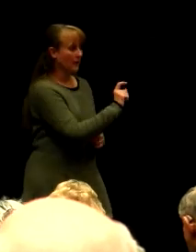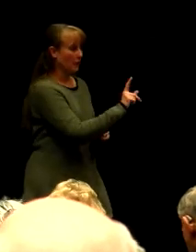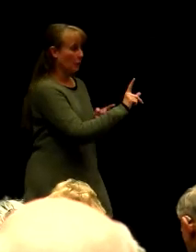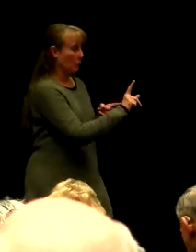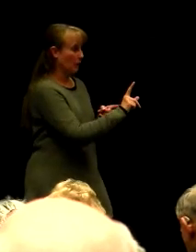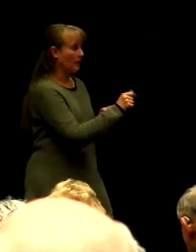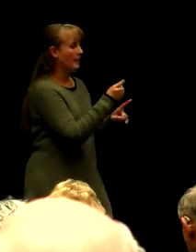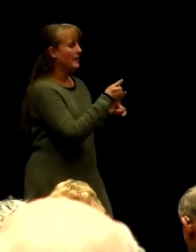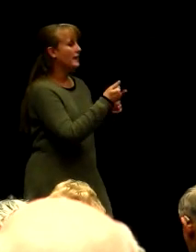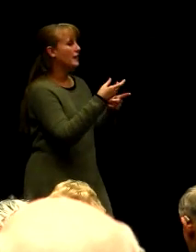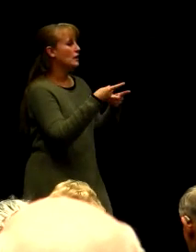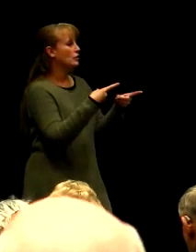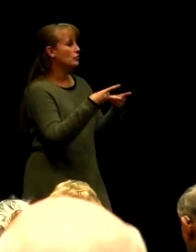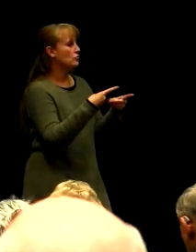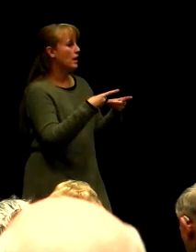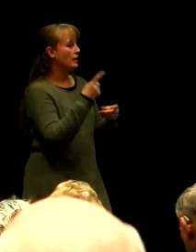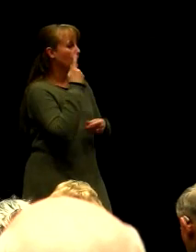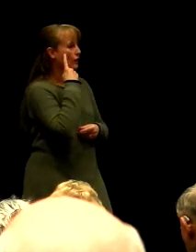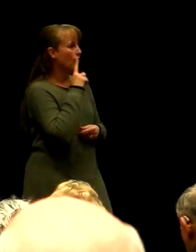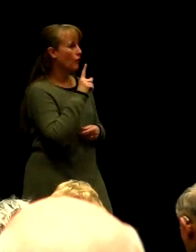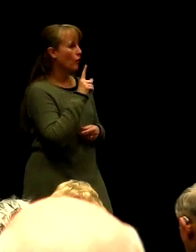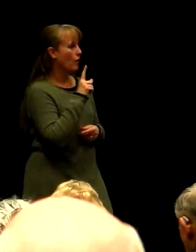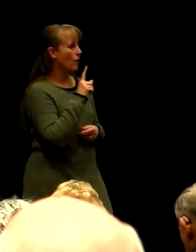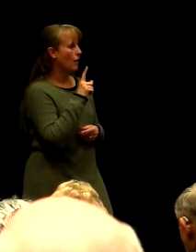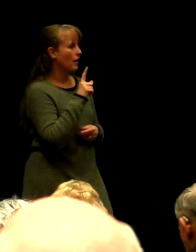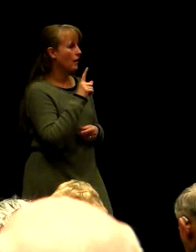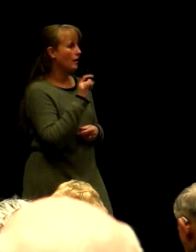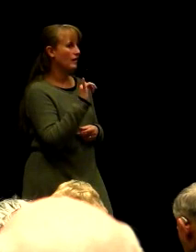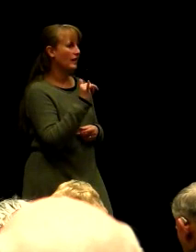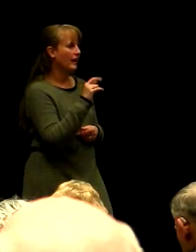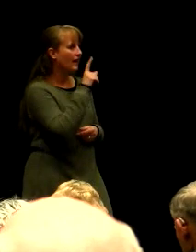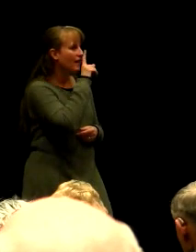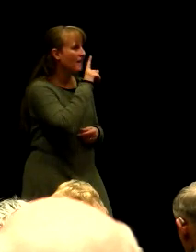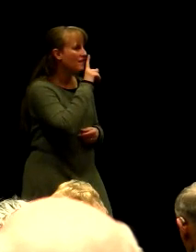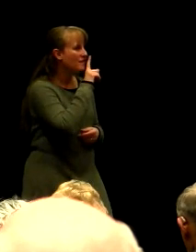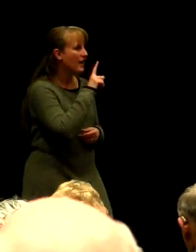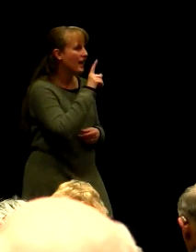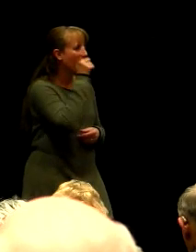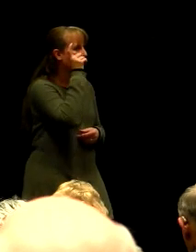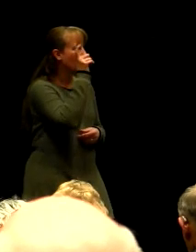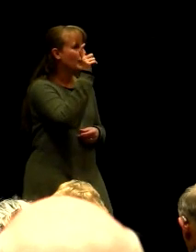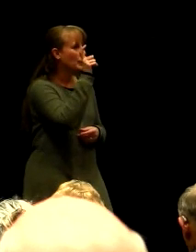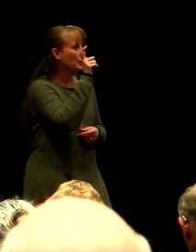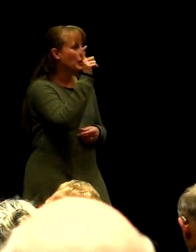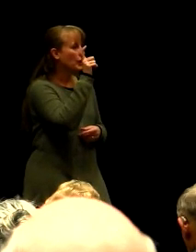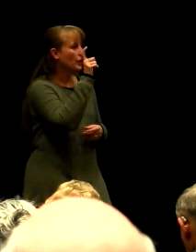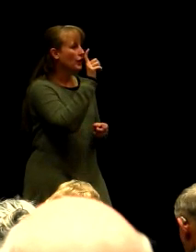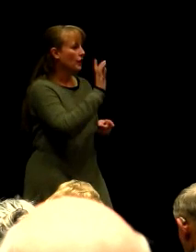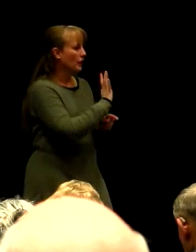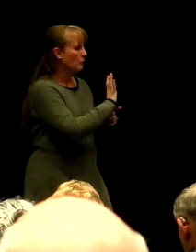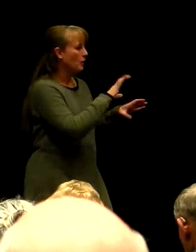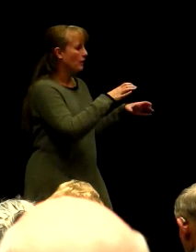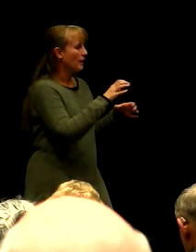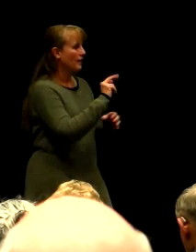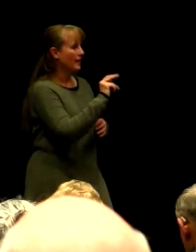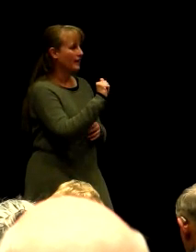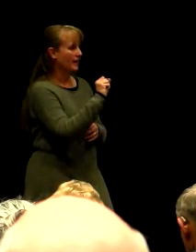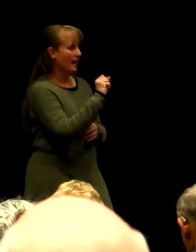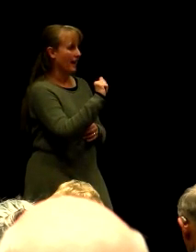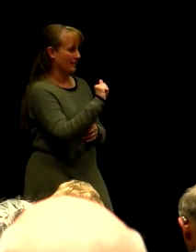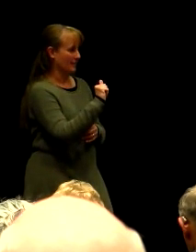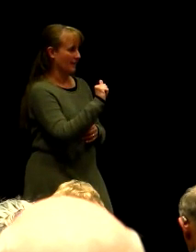was the director of the kind of fake lunar, you know, sets that NASA